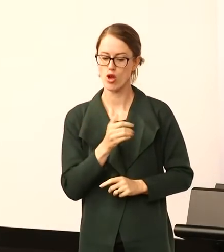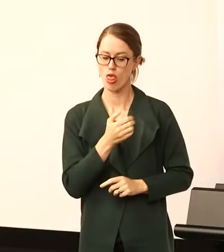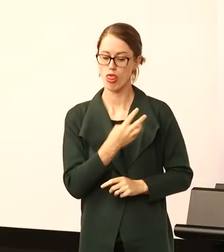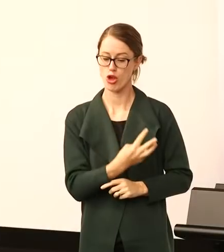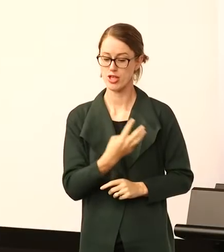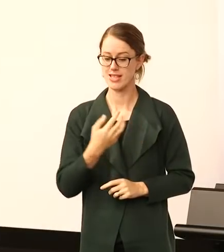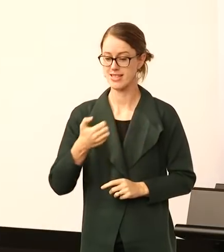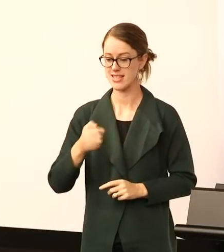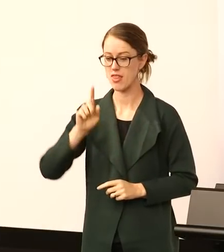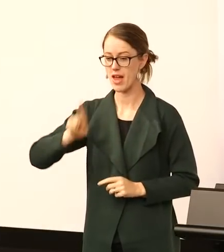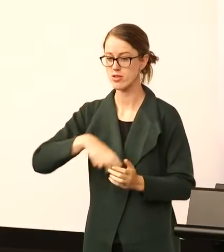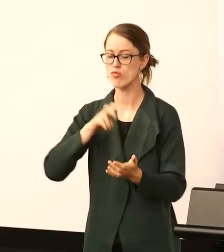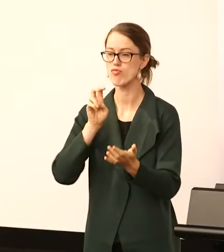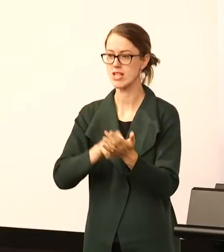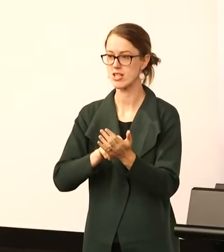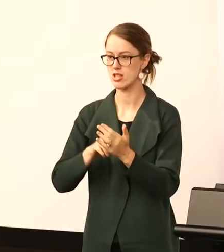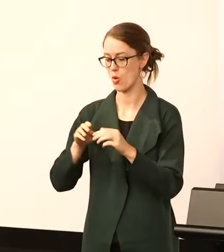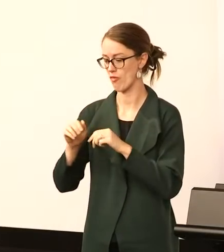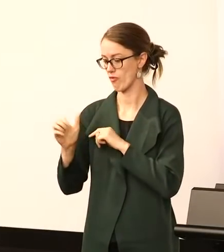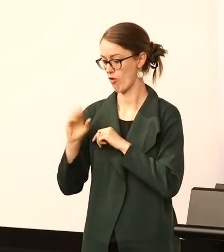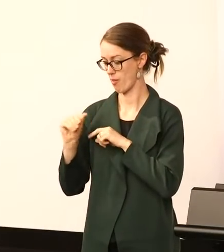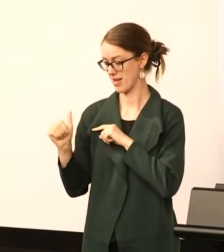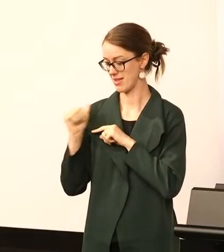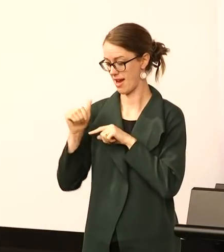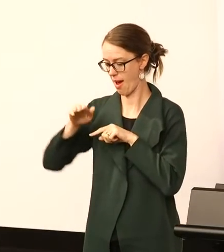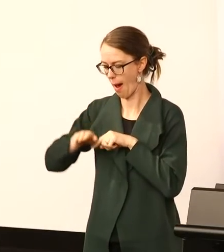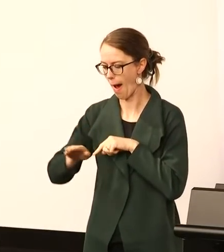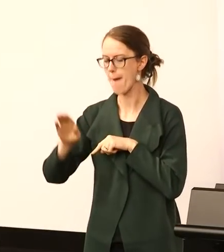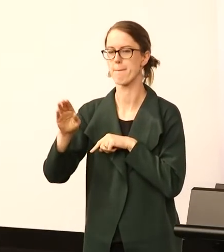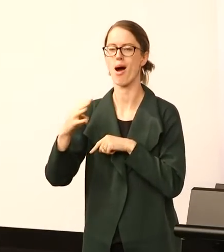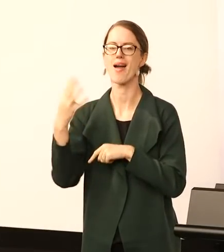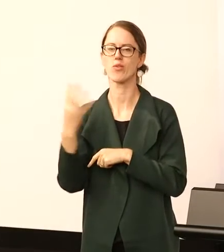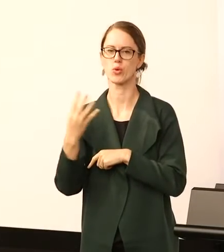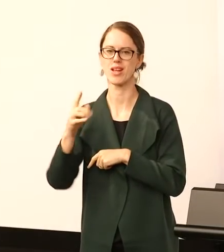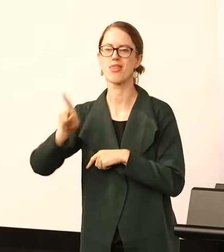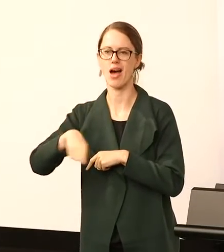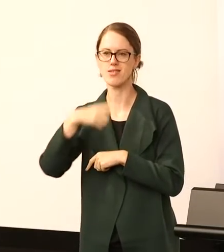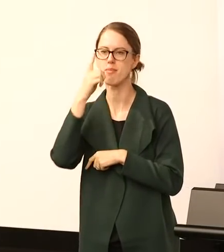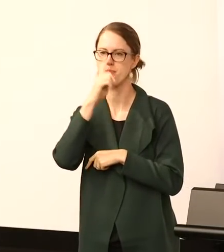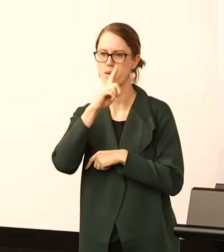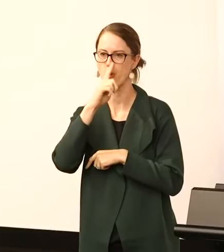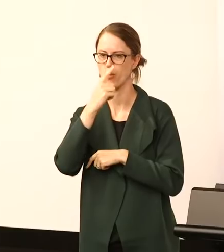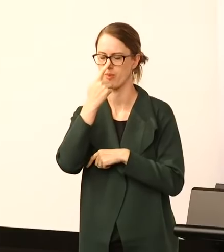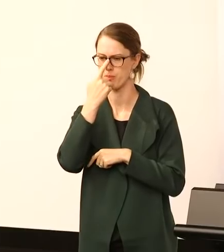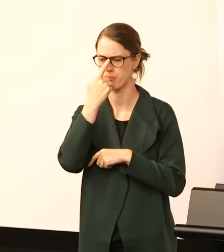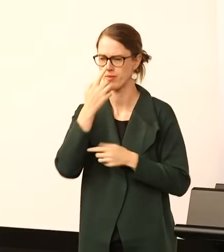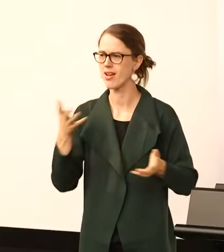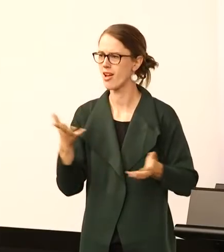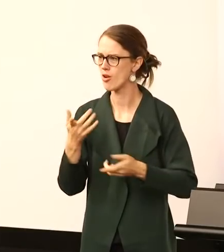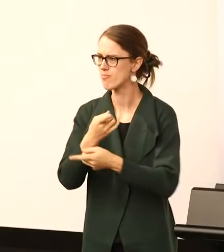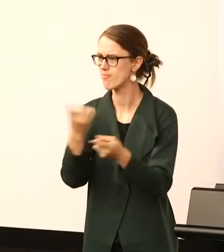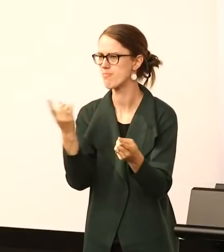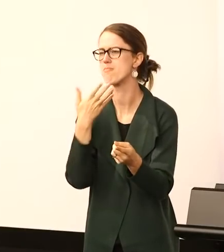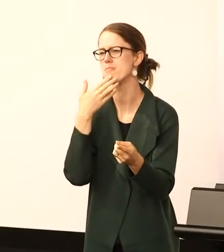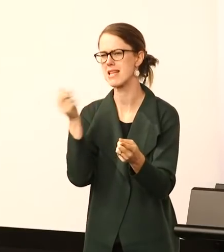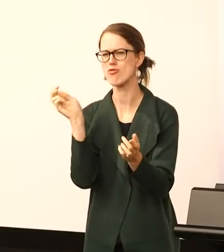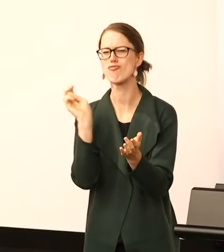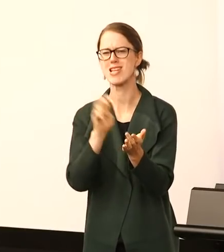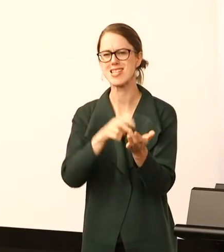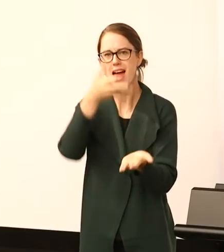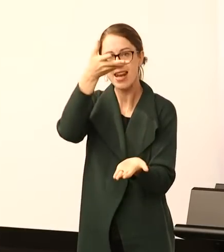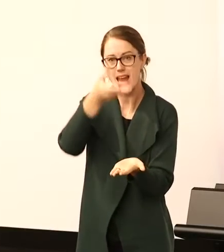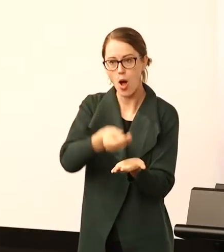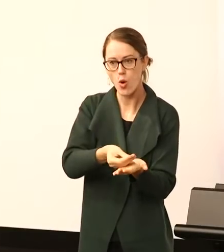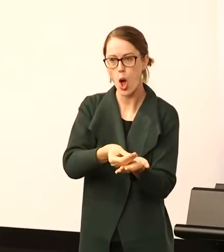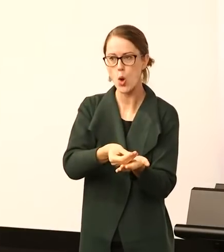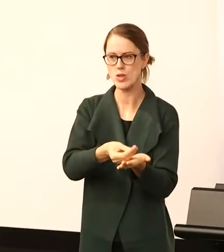436,000 registrations. That's 14,000 more than yesterday. I continue to encourage as many people as possible to download